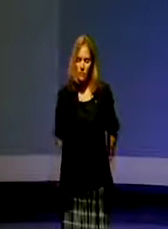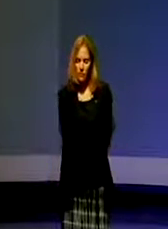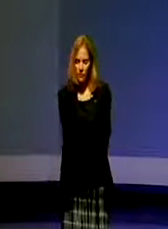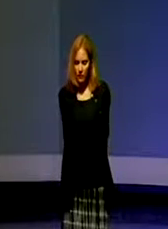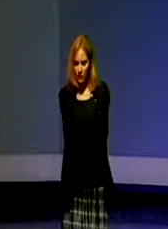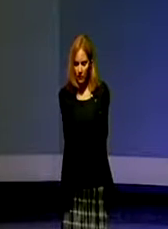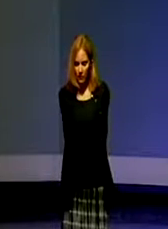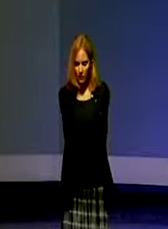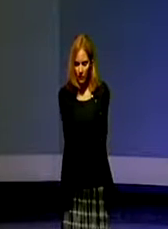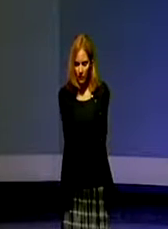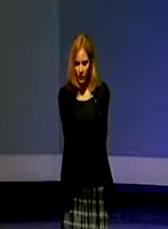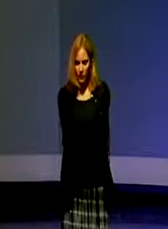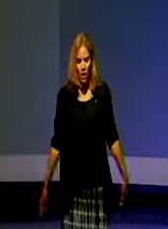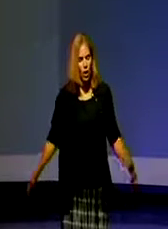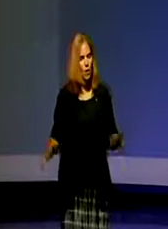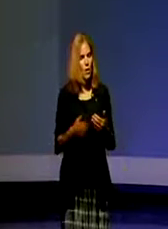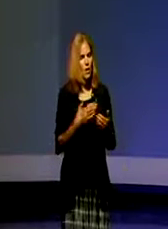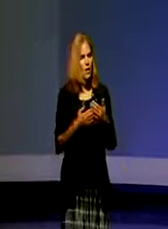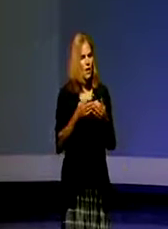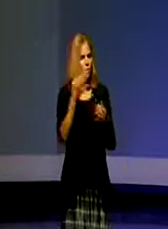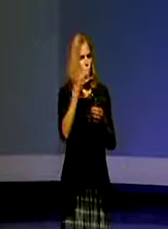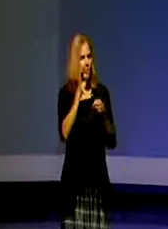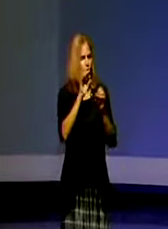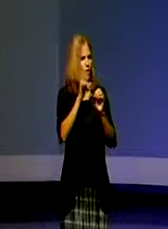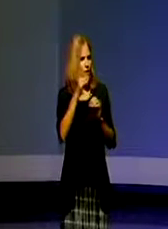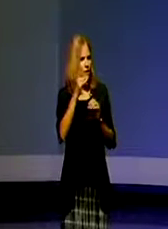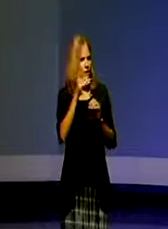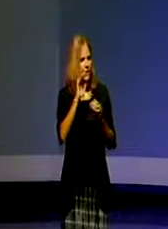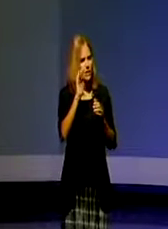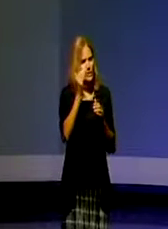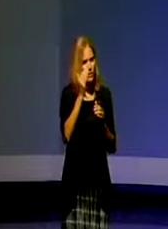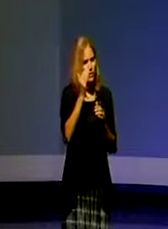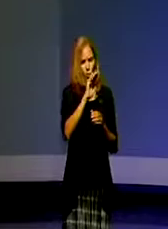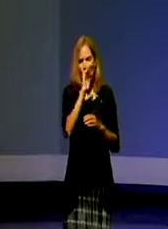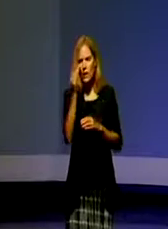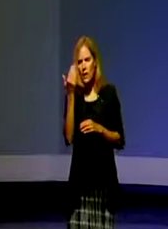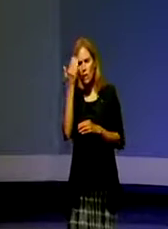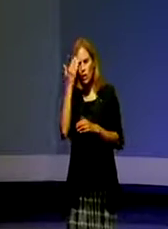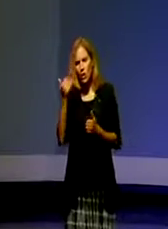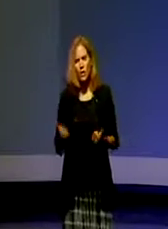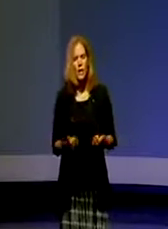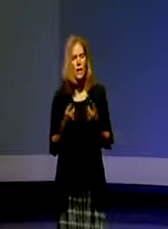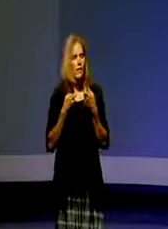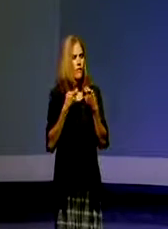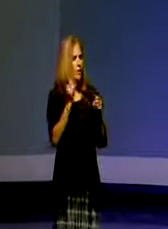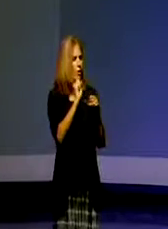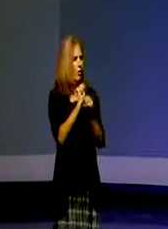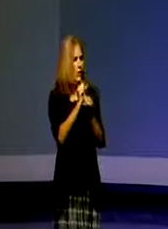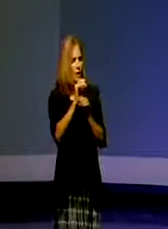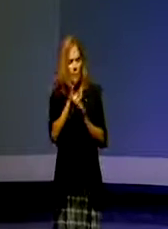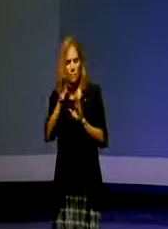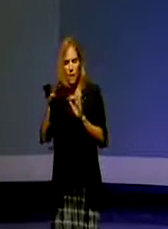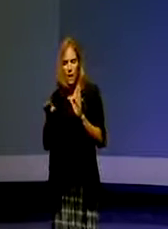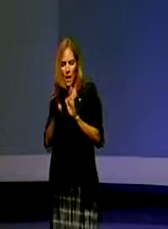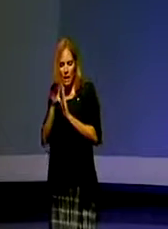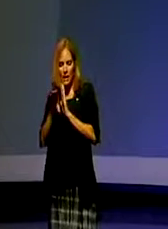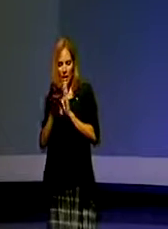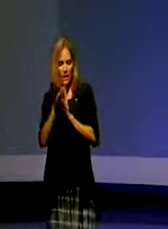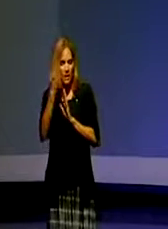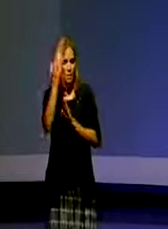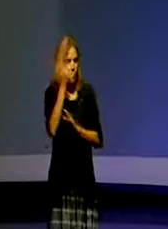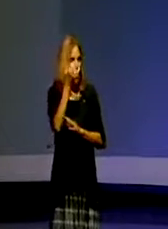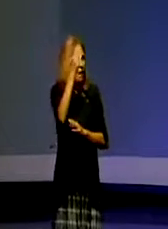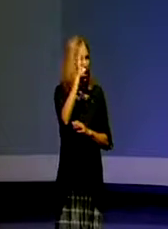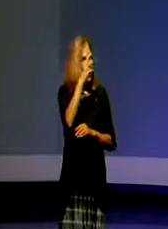fruitless our efforts may seem, we never know the life-giving work behind the scenes by